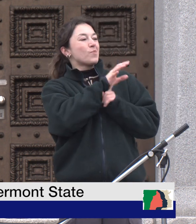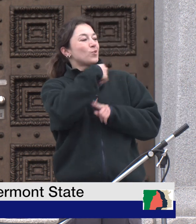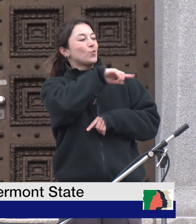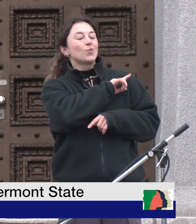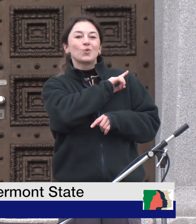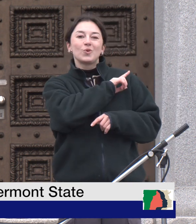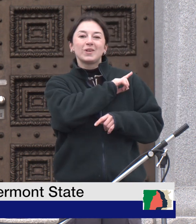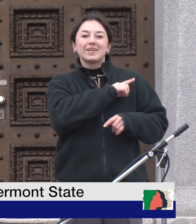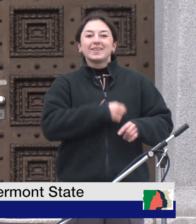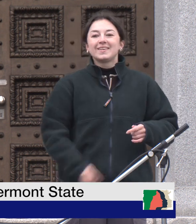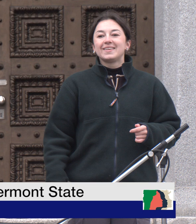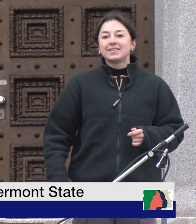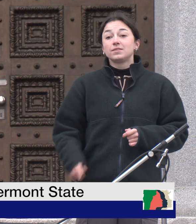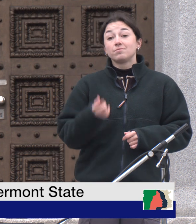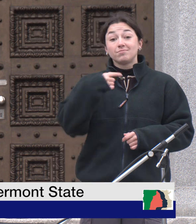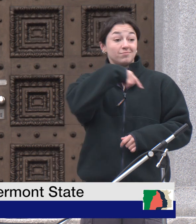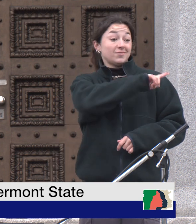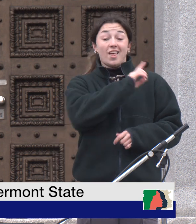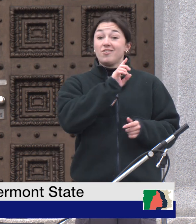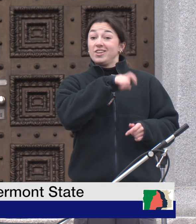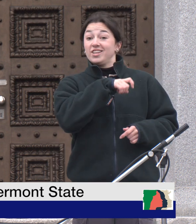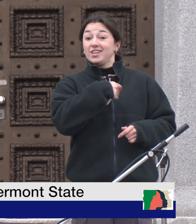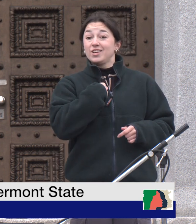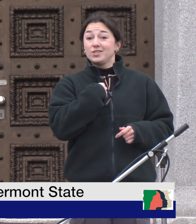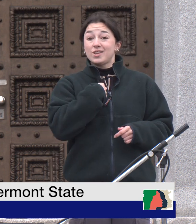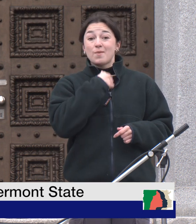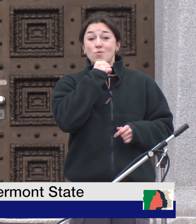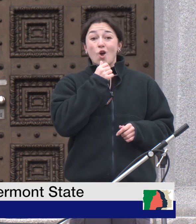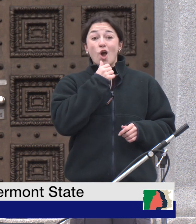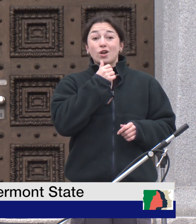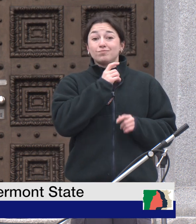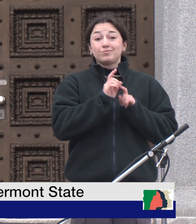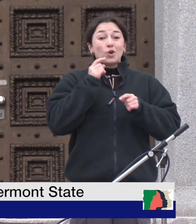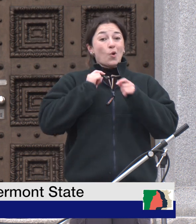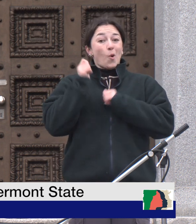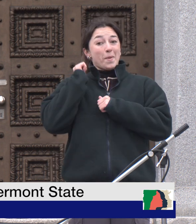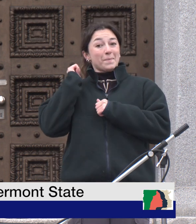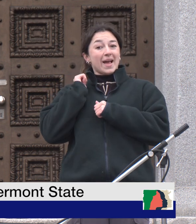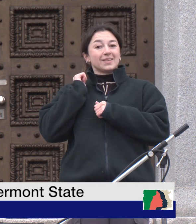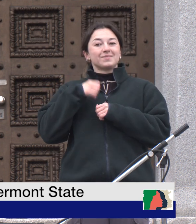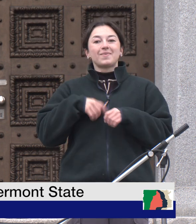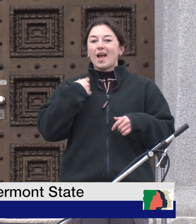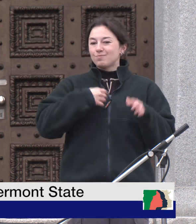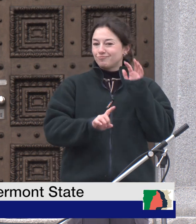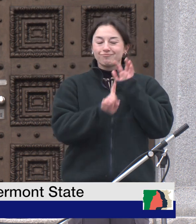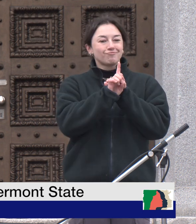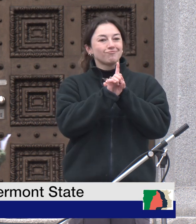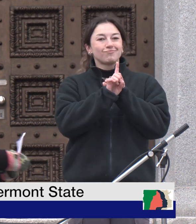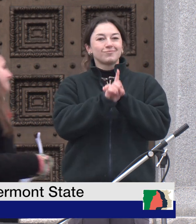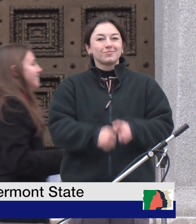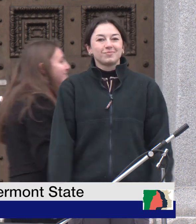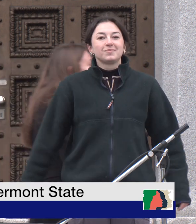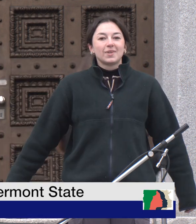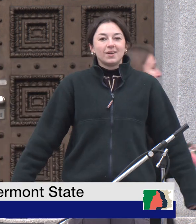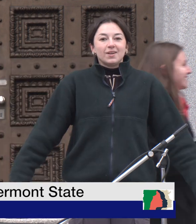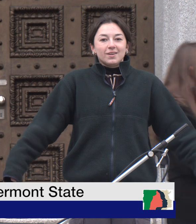hearts. And they're gonna need it, Vermont, because we are not going back. Thank you for your time.